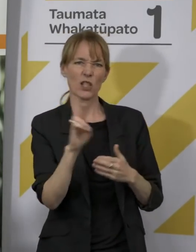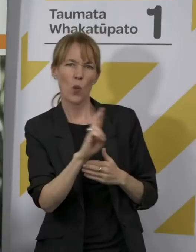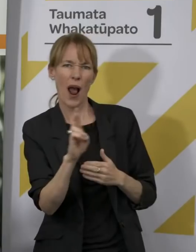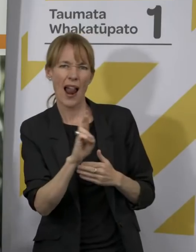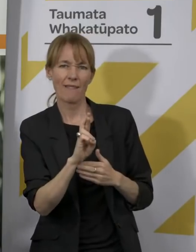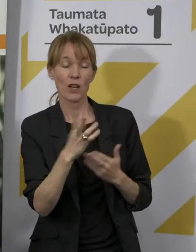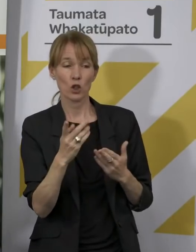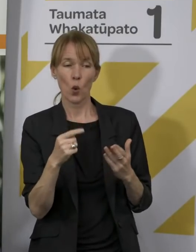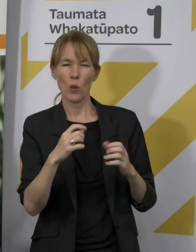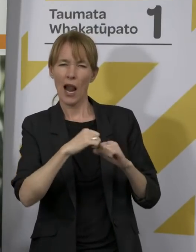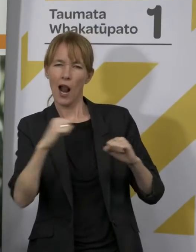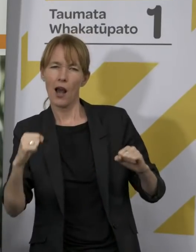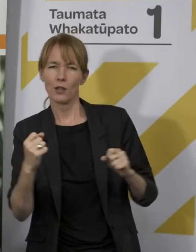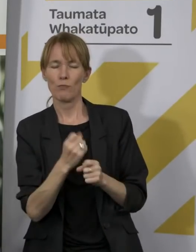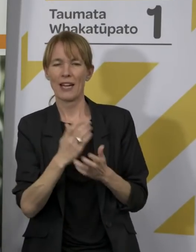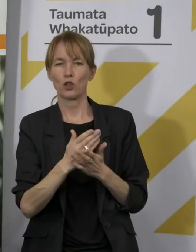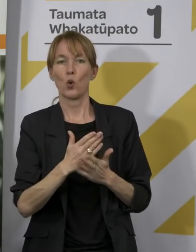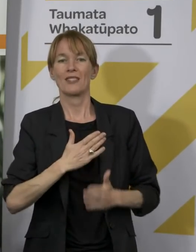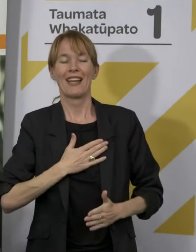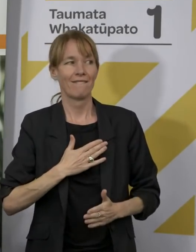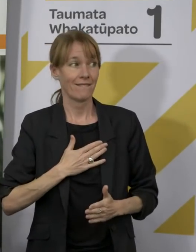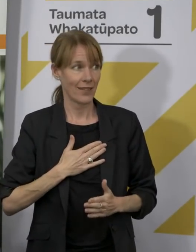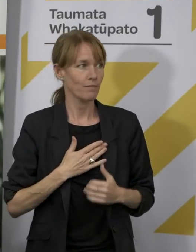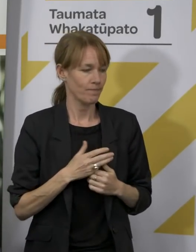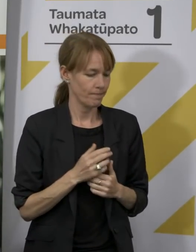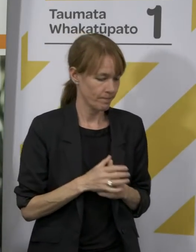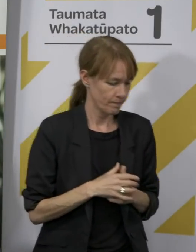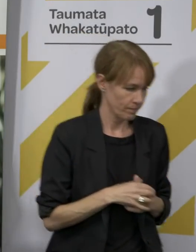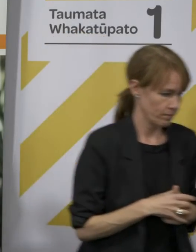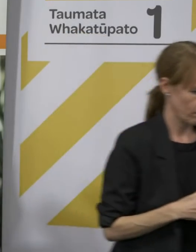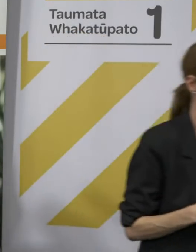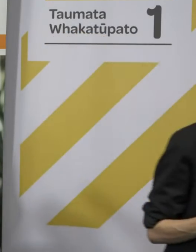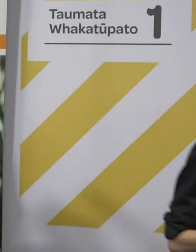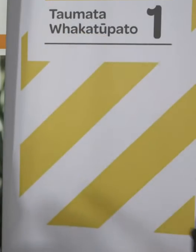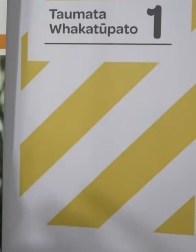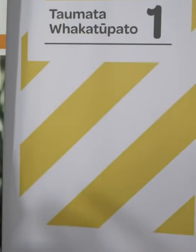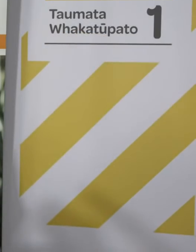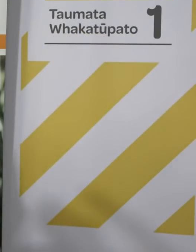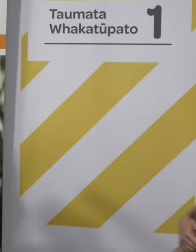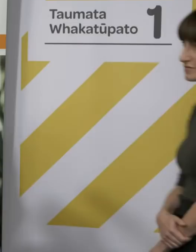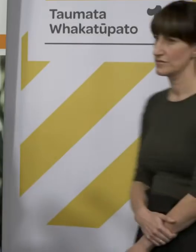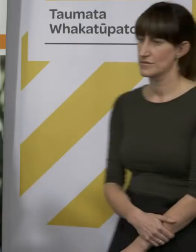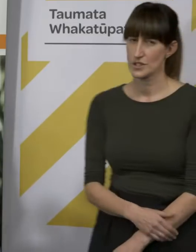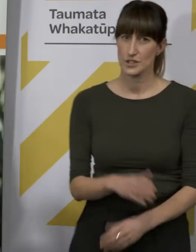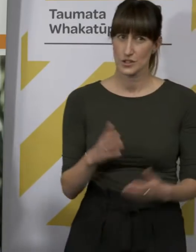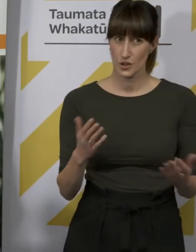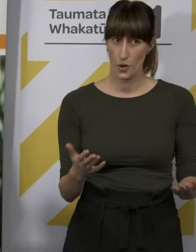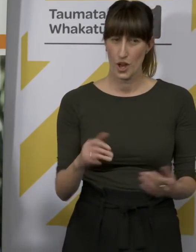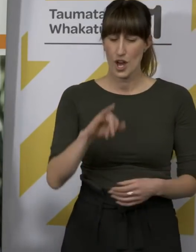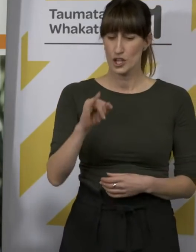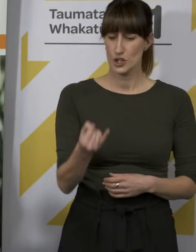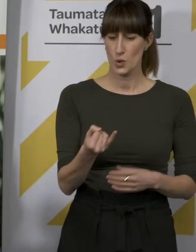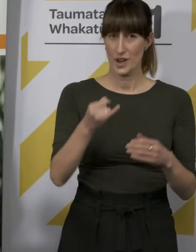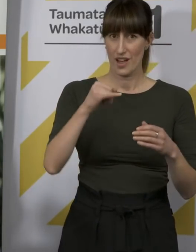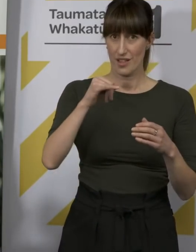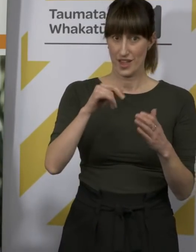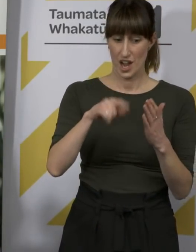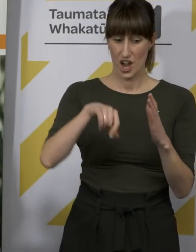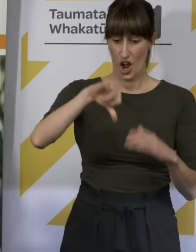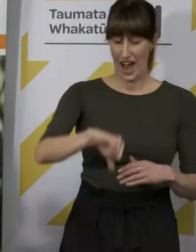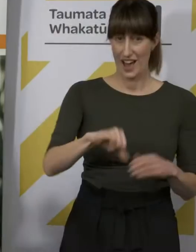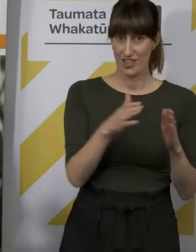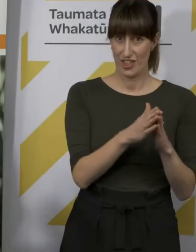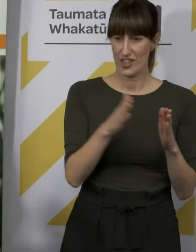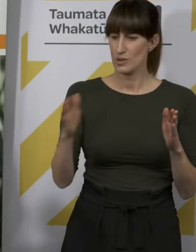question. Thank you. Can you explain why there was a period of 37 days before June the 9th when we didn't identify any cases with links